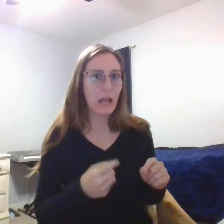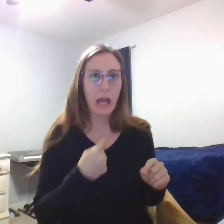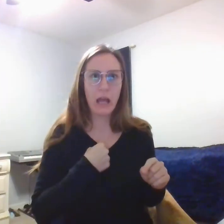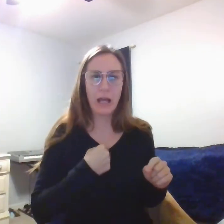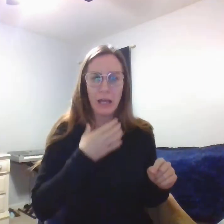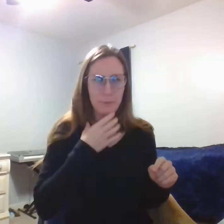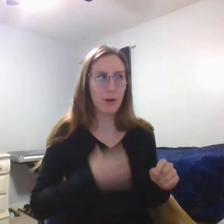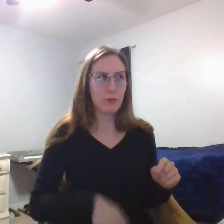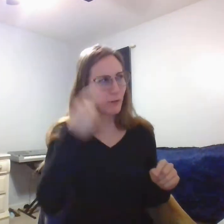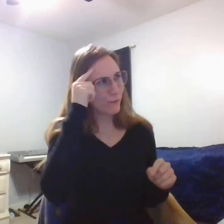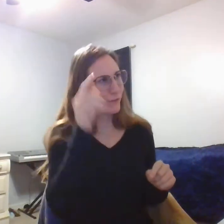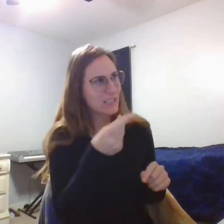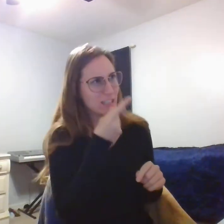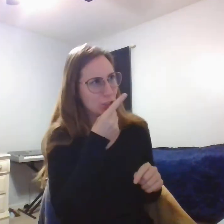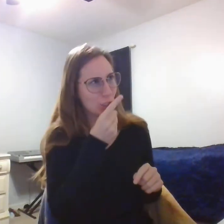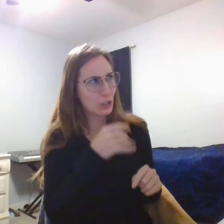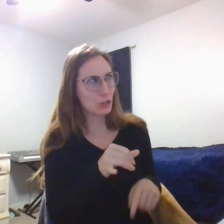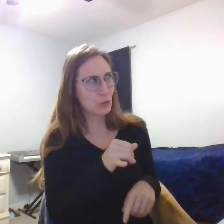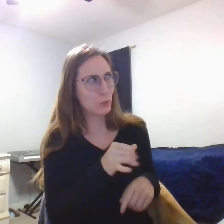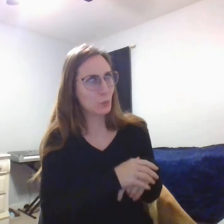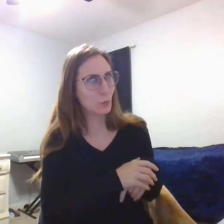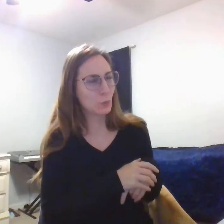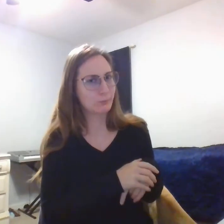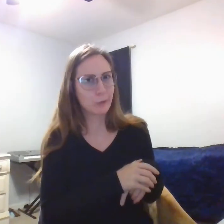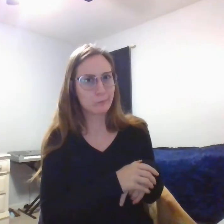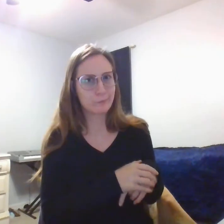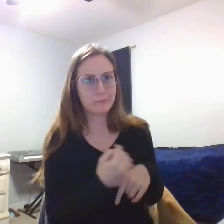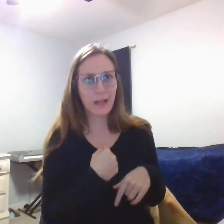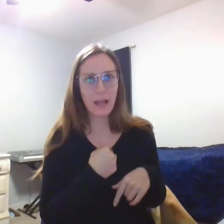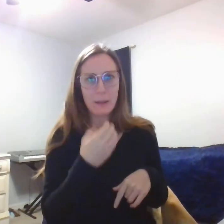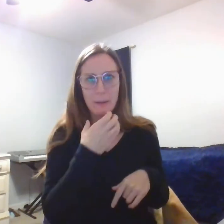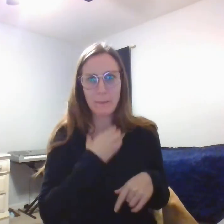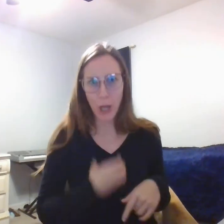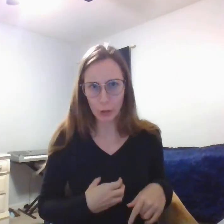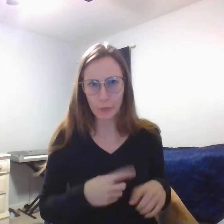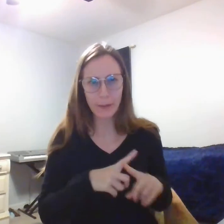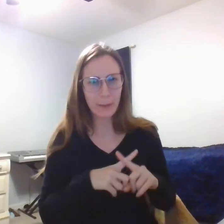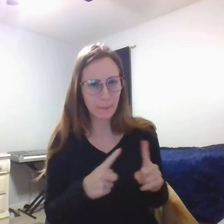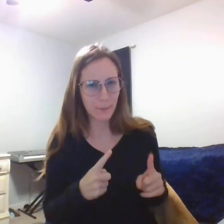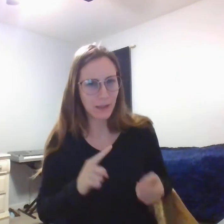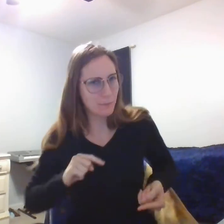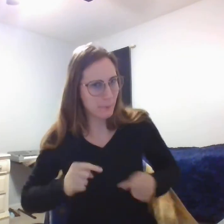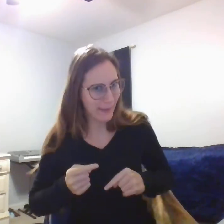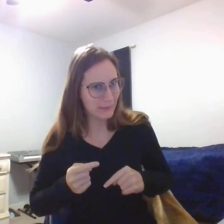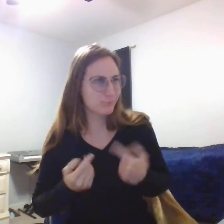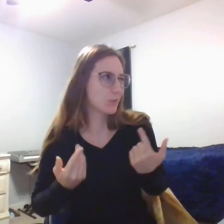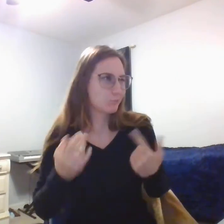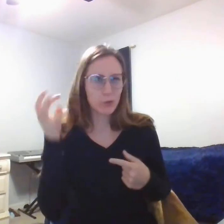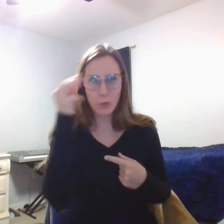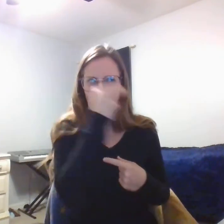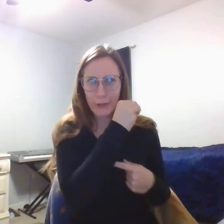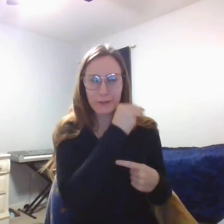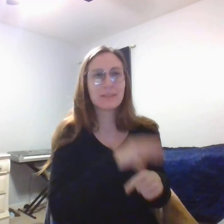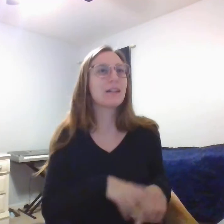then pain from lunch. I don't know how to explain that, but it's weird. But other than that, I'm looking forward to sleeping